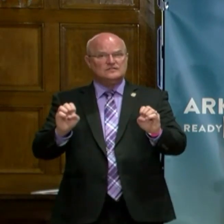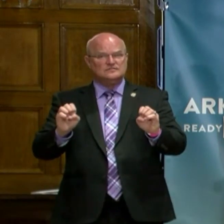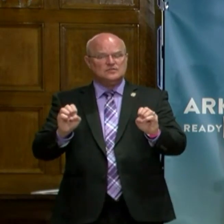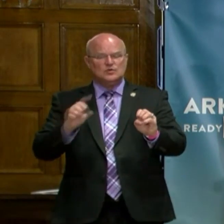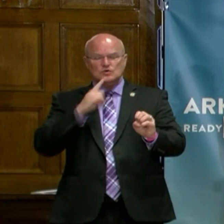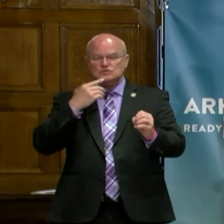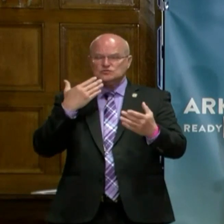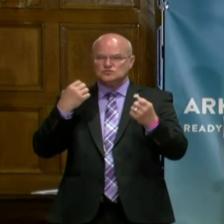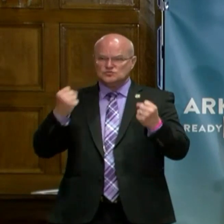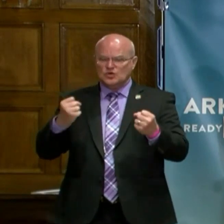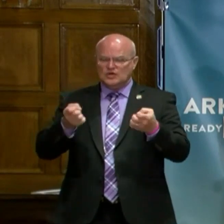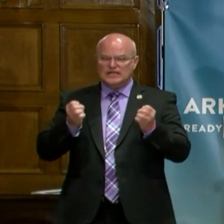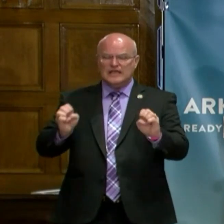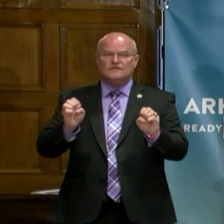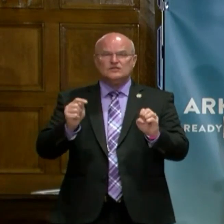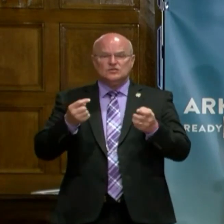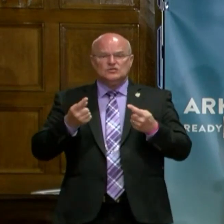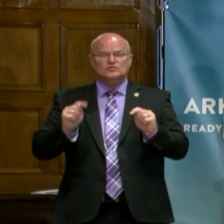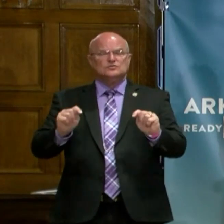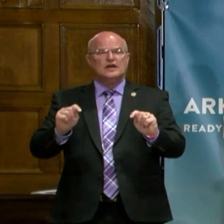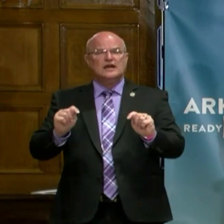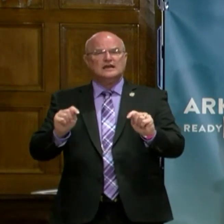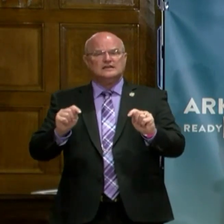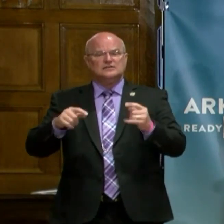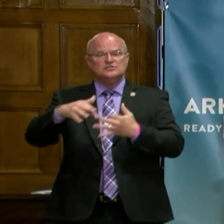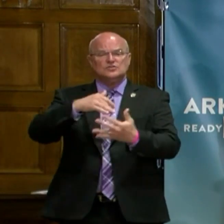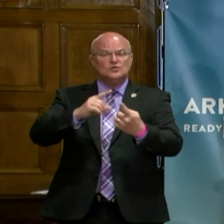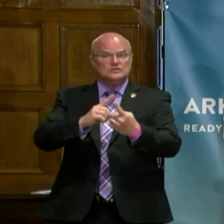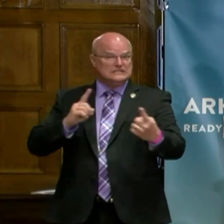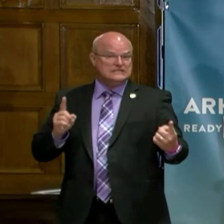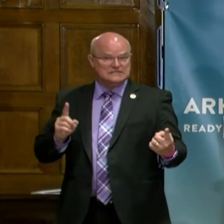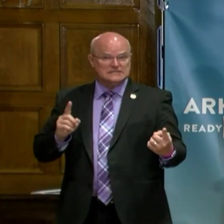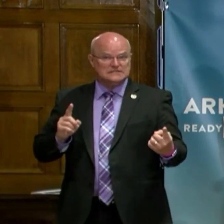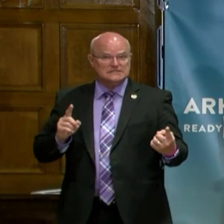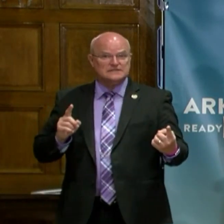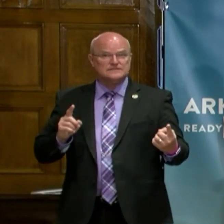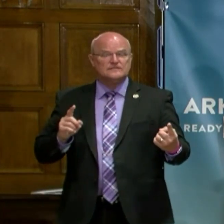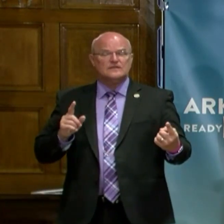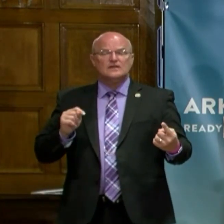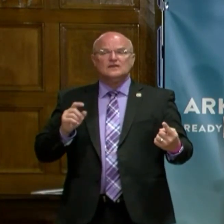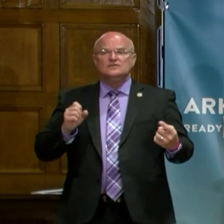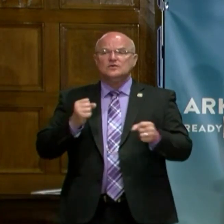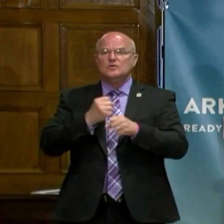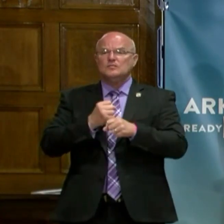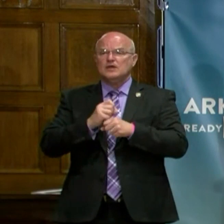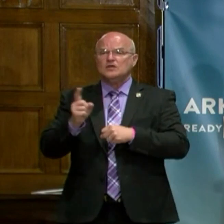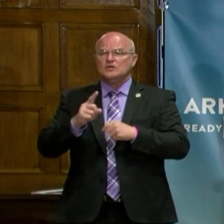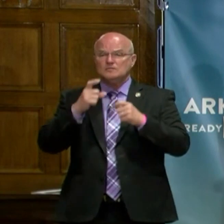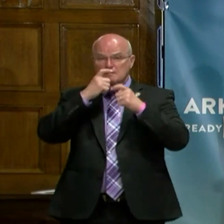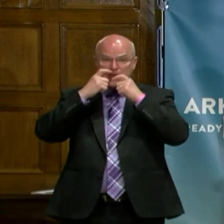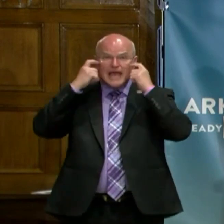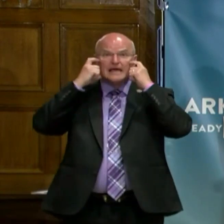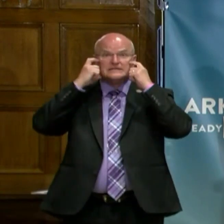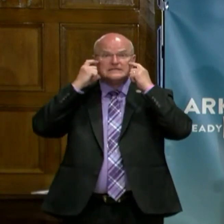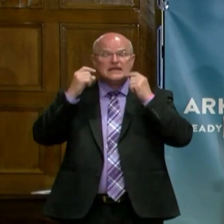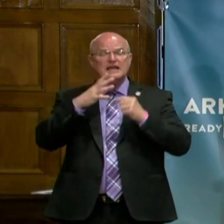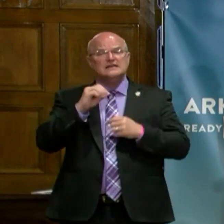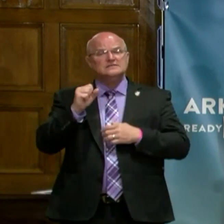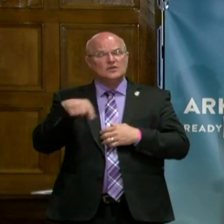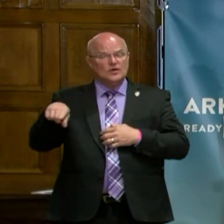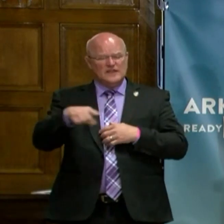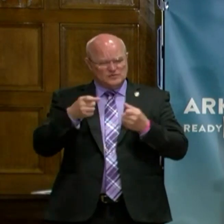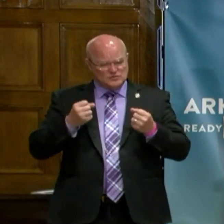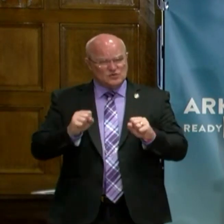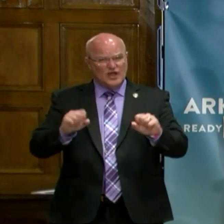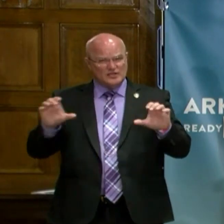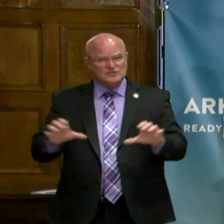stringent effort, to try to socially distance, to wear masks, and so they